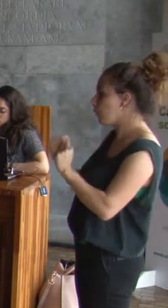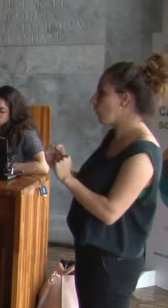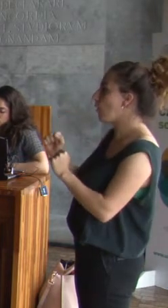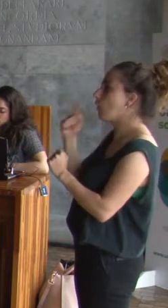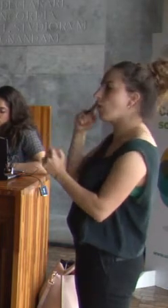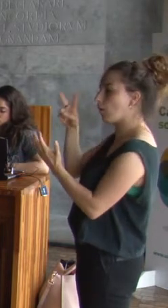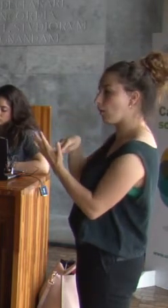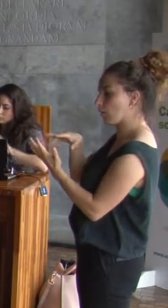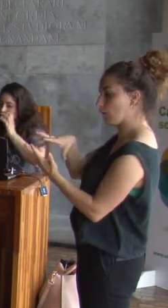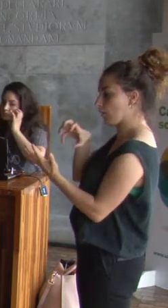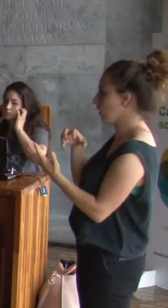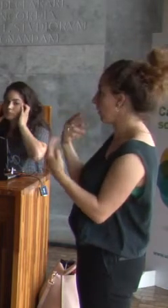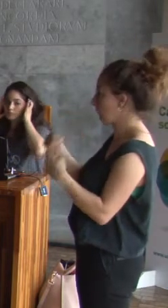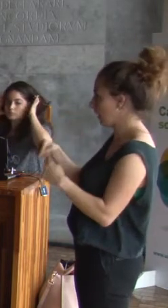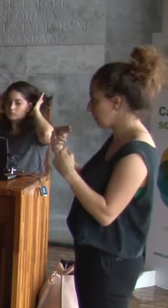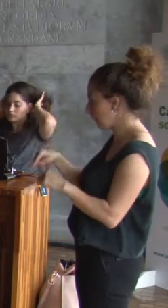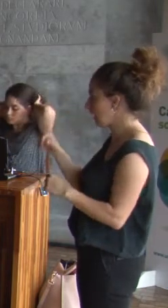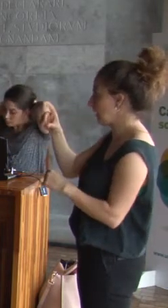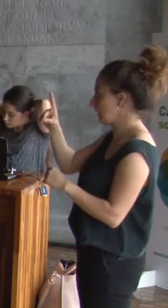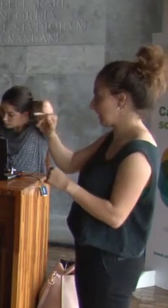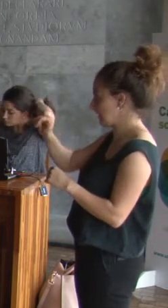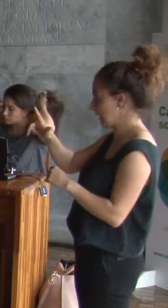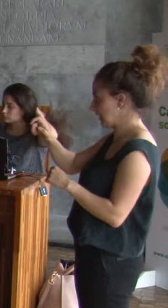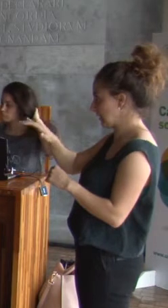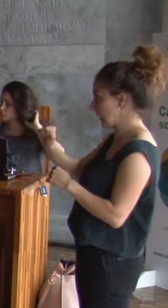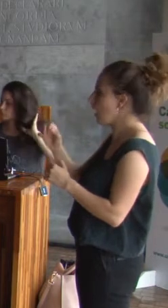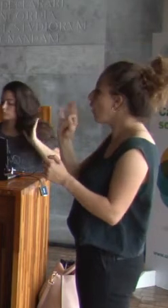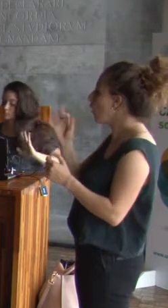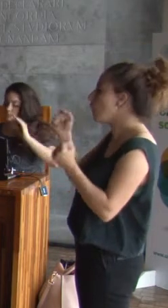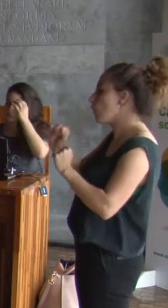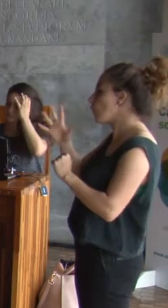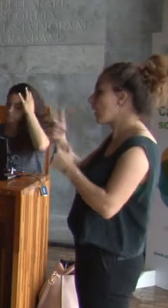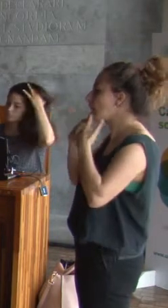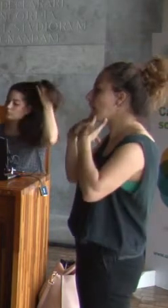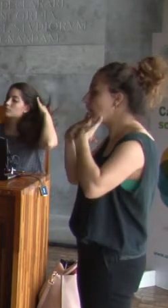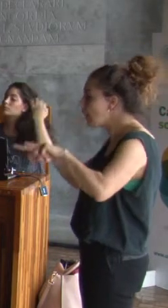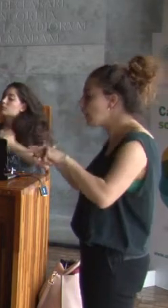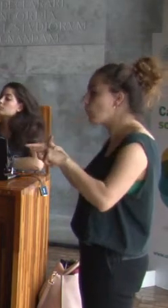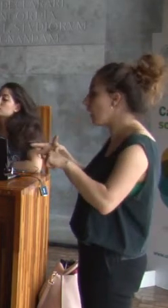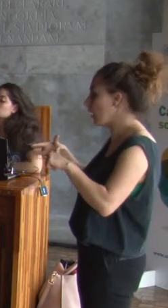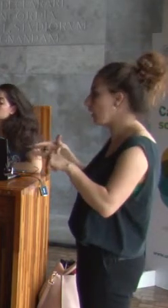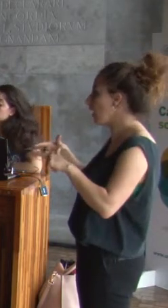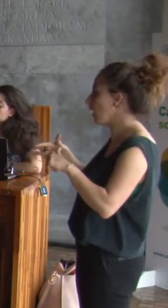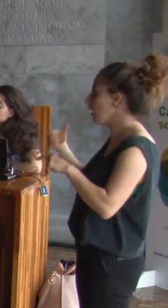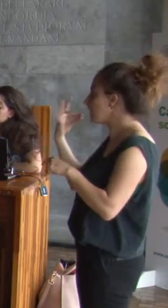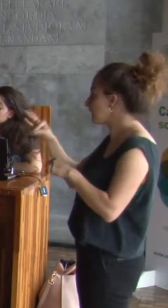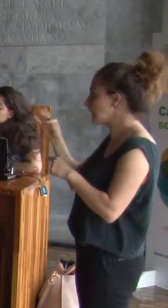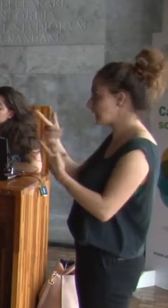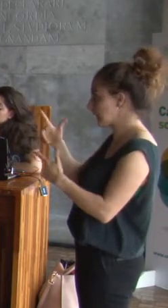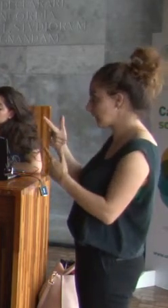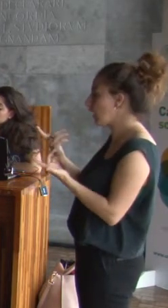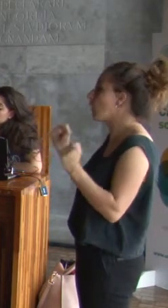dyslexia, and anytime we're less proficient in another language, so second language learners. So